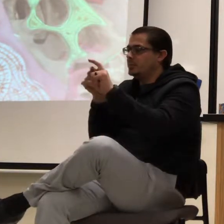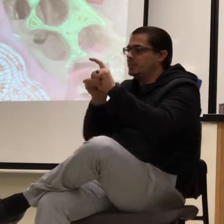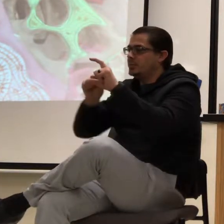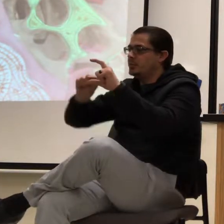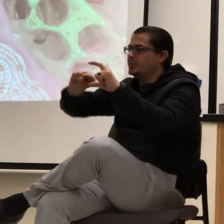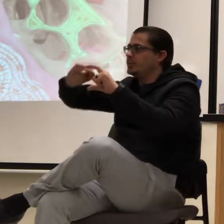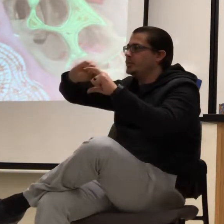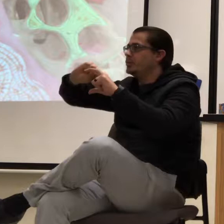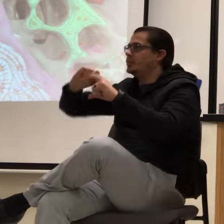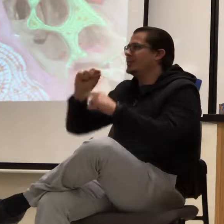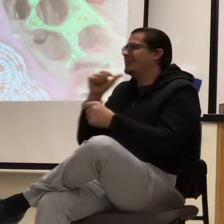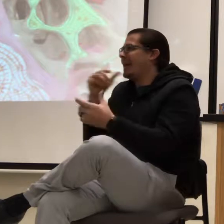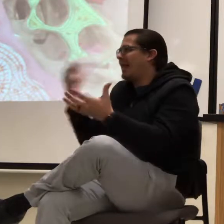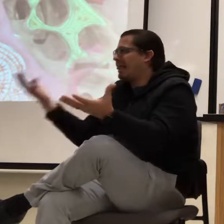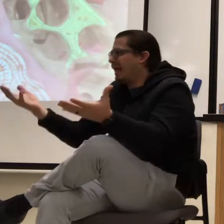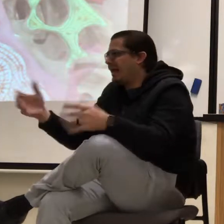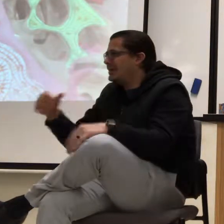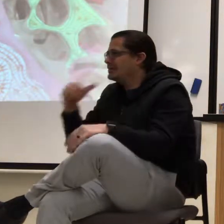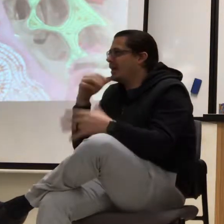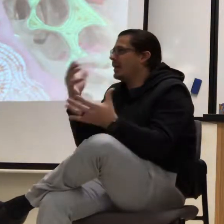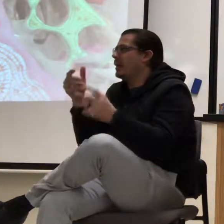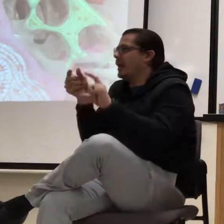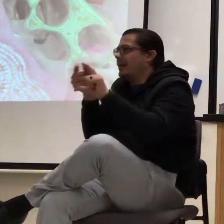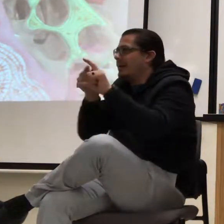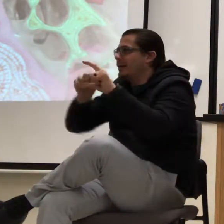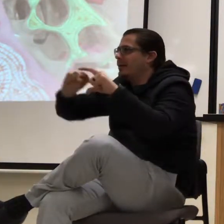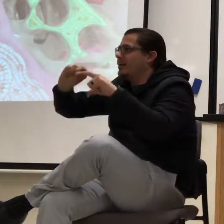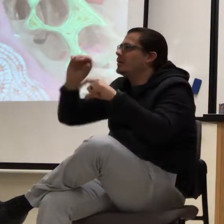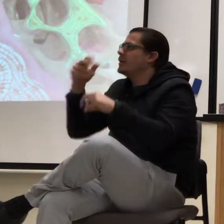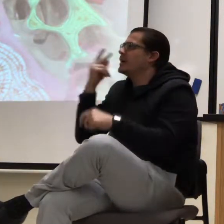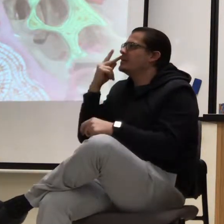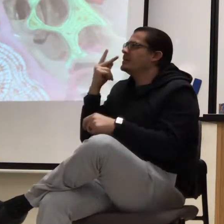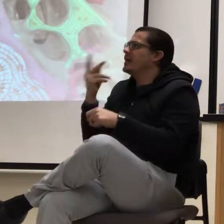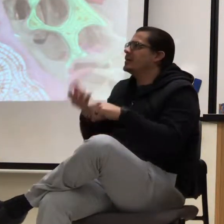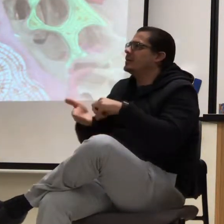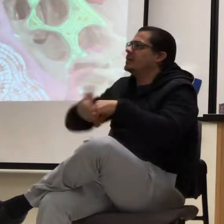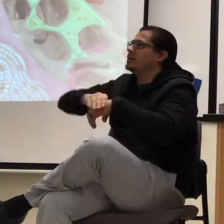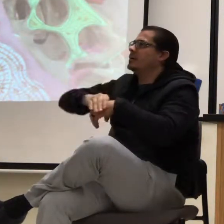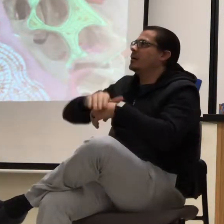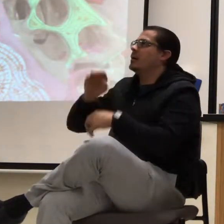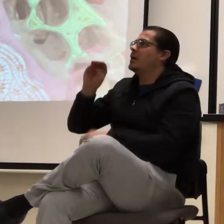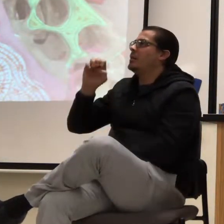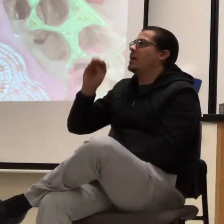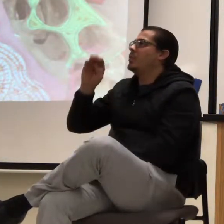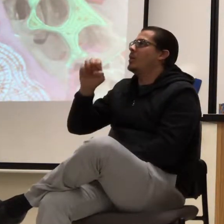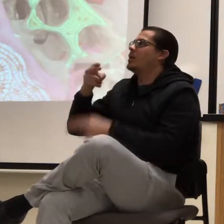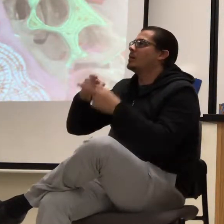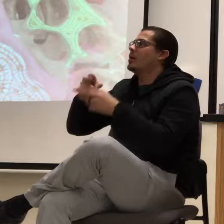I mean, there's not much there. What you can see is it's covered with a membrane called the endosteum.